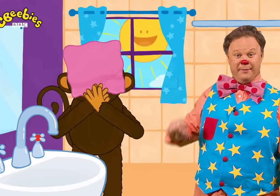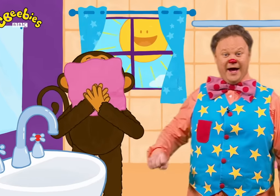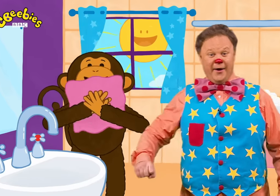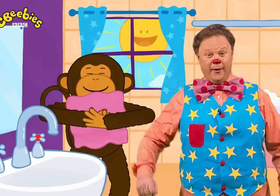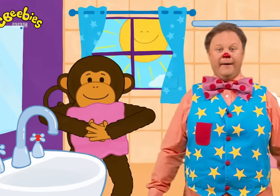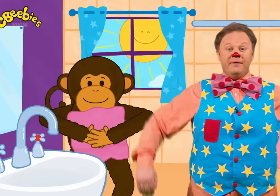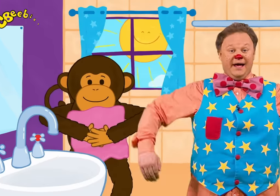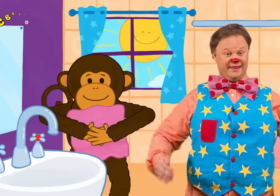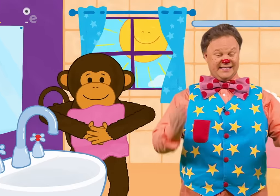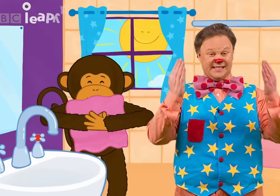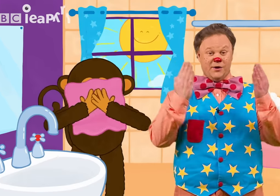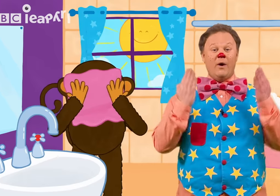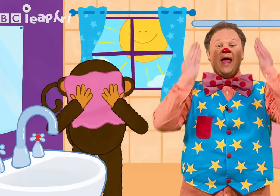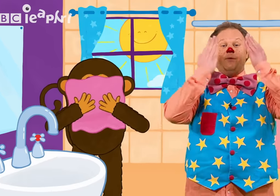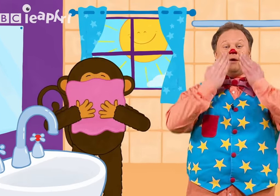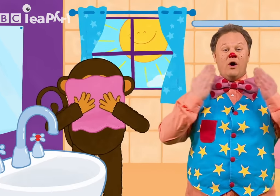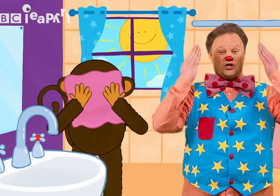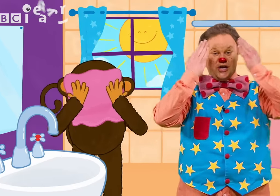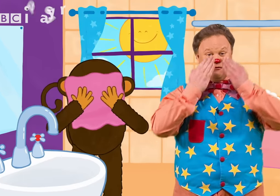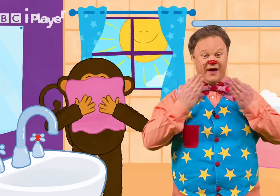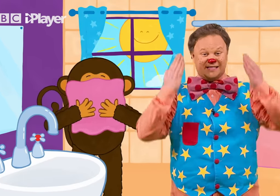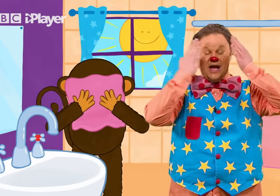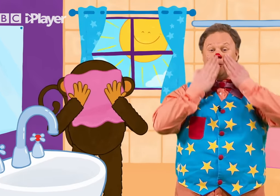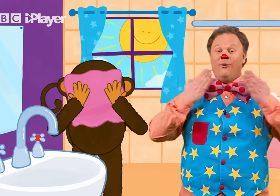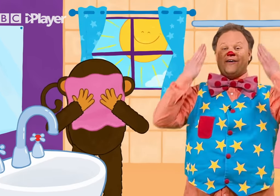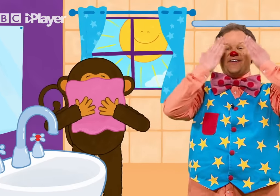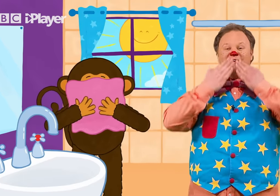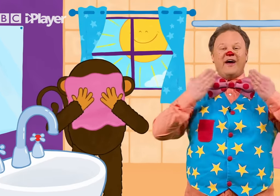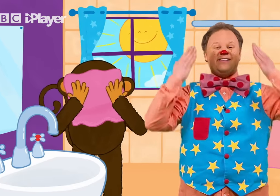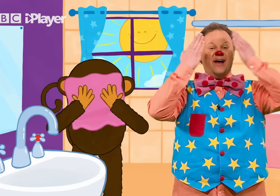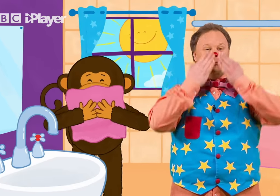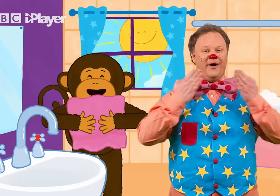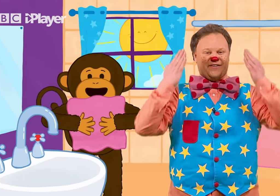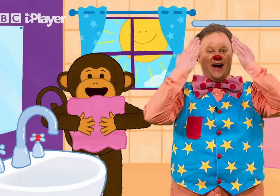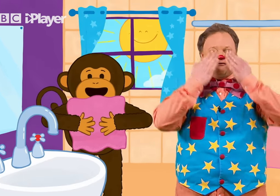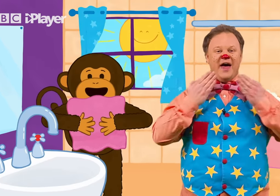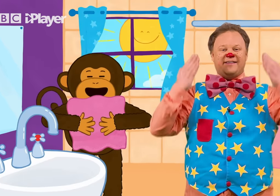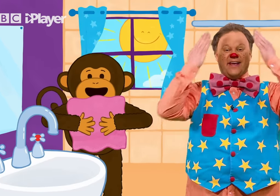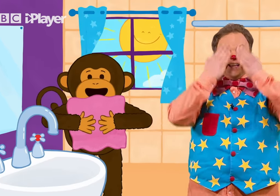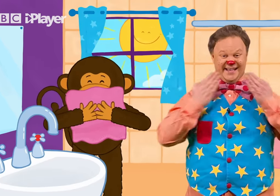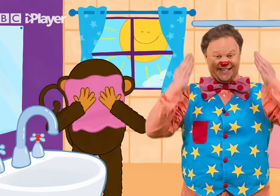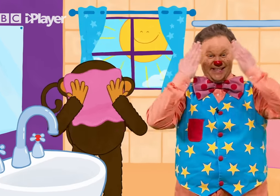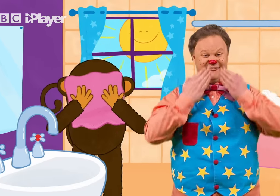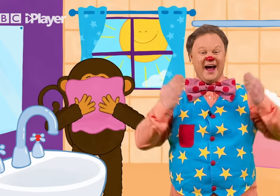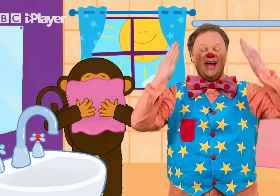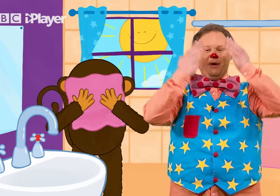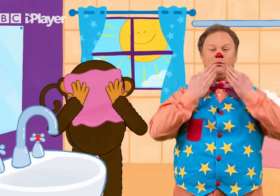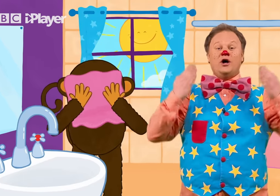we go. This is the way we wash our face. Wash our face, wash our face. This is the way we wash